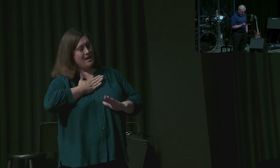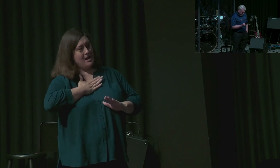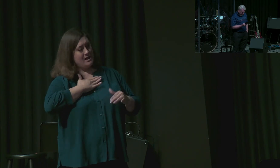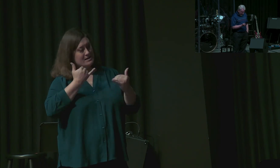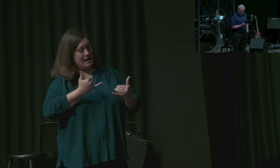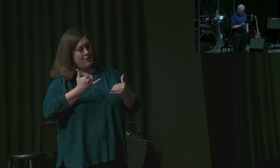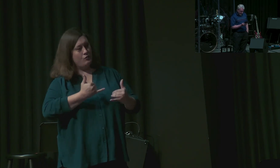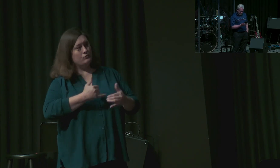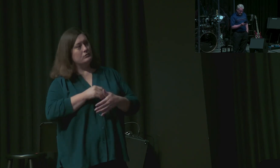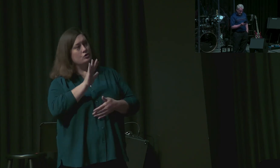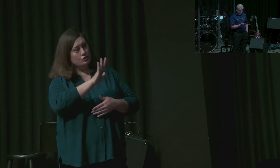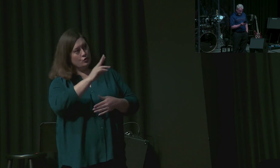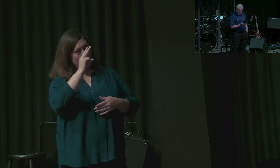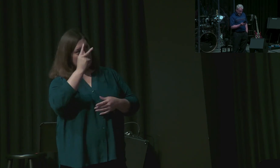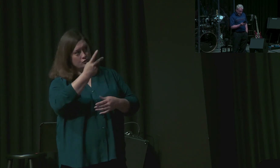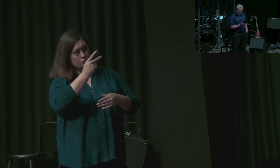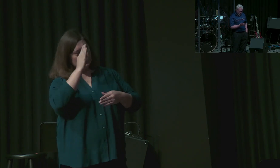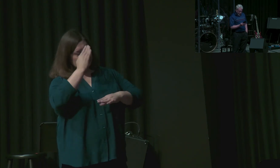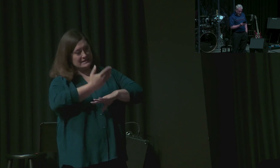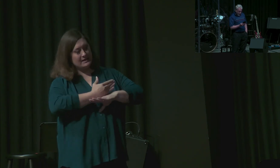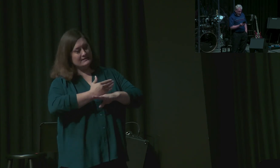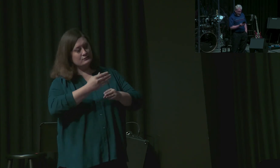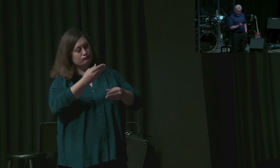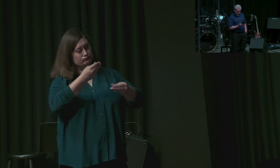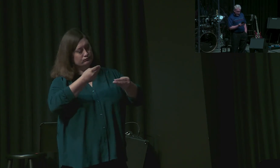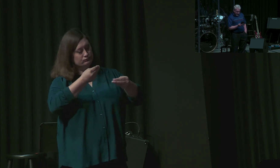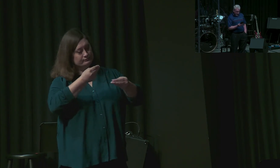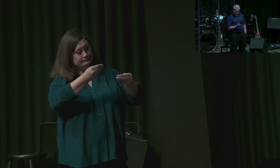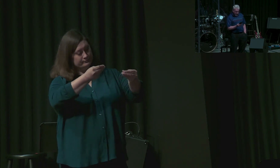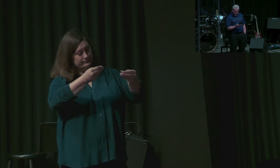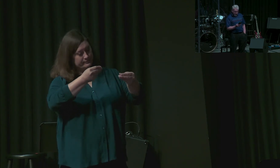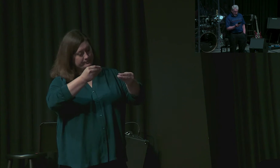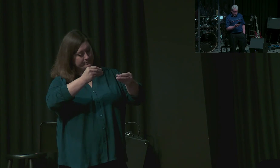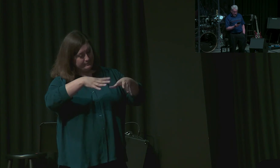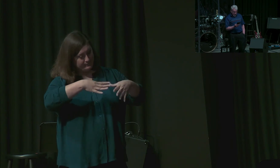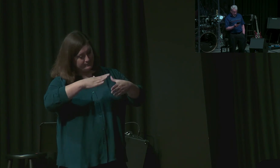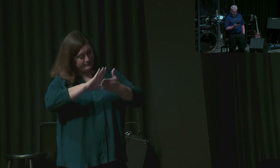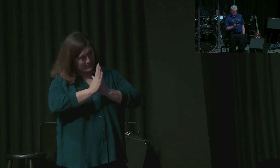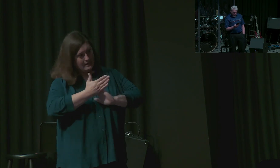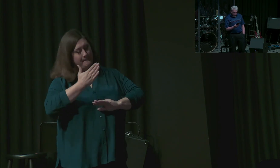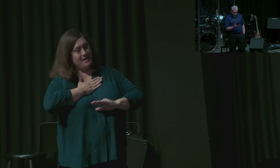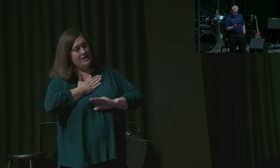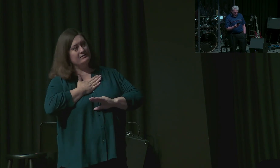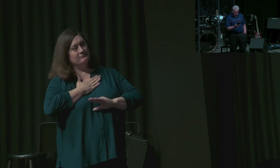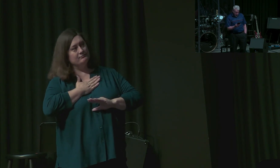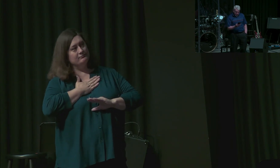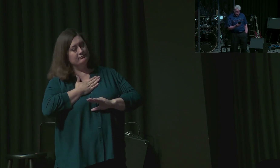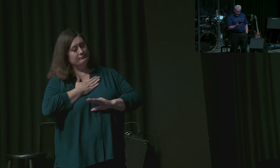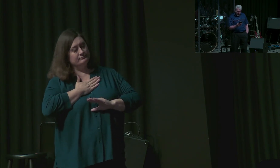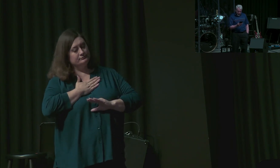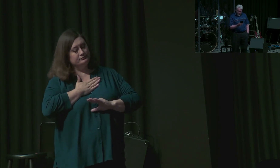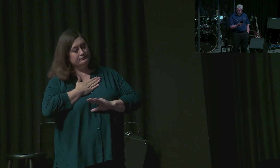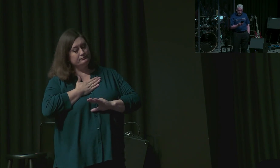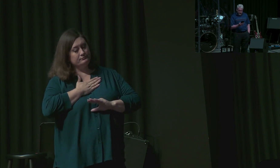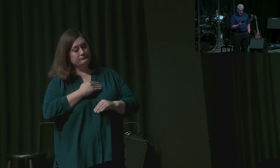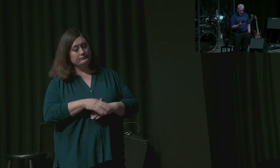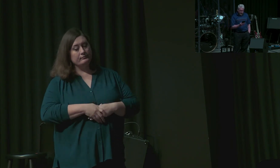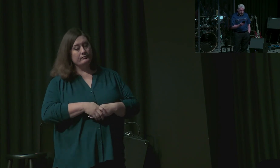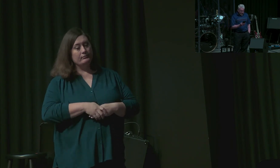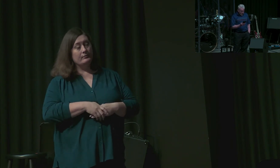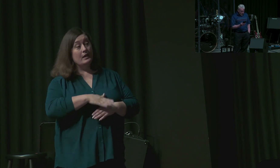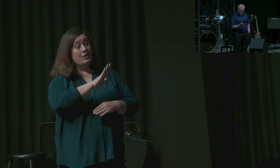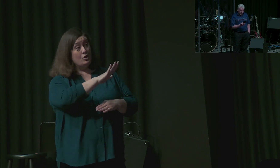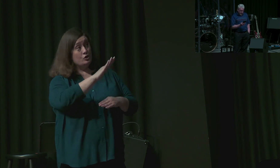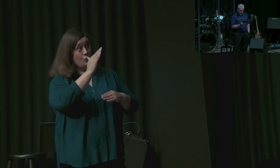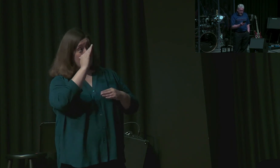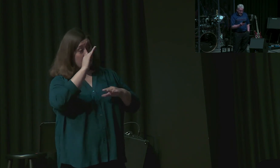shall be mine, as Reuben and Simeon are. And the children that you fathered after them shall